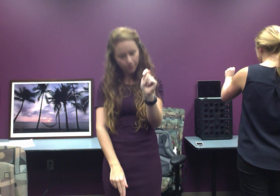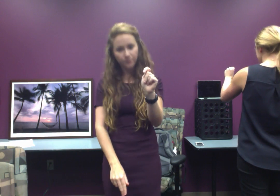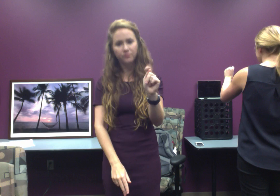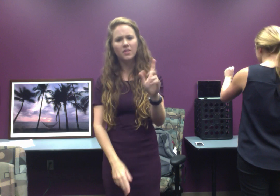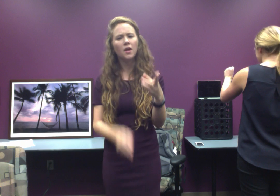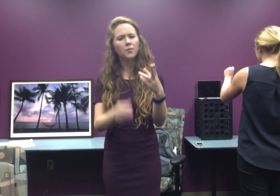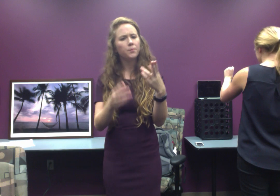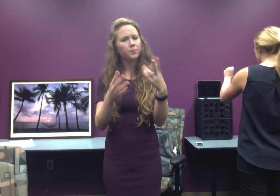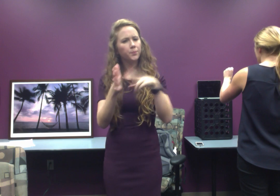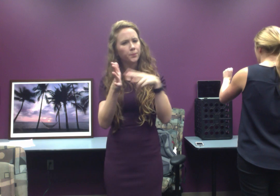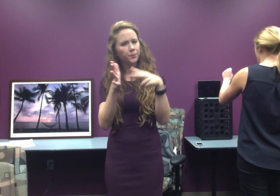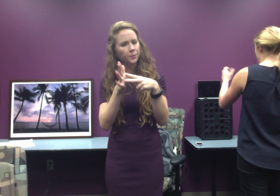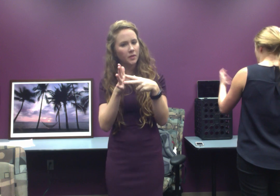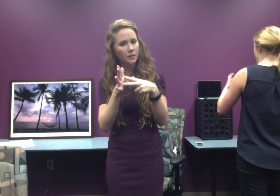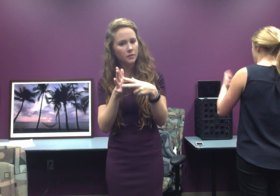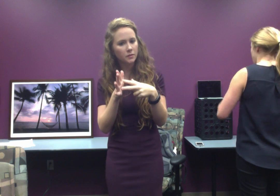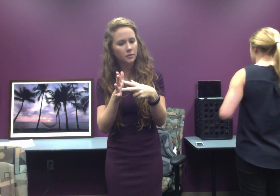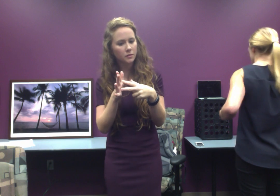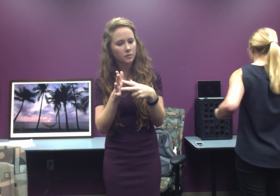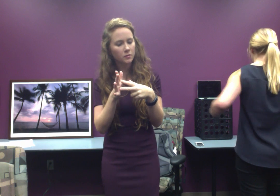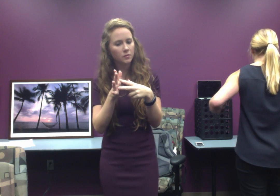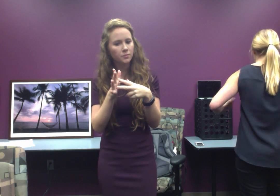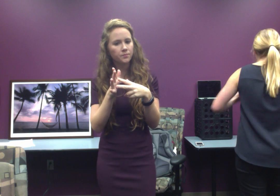They were loyal to who?